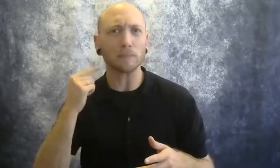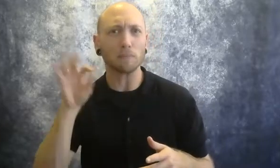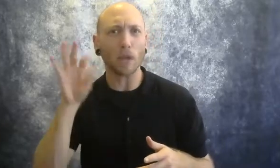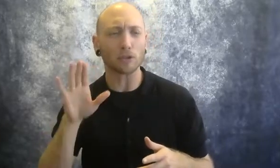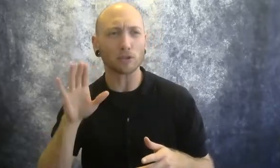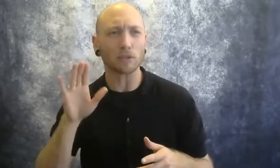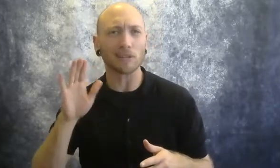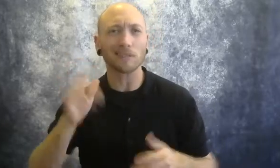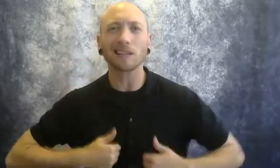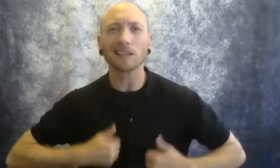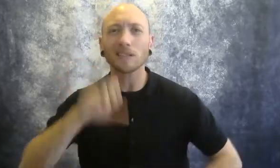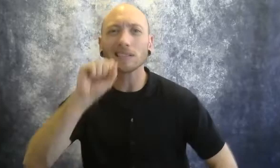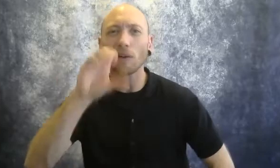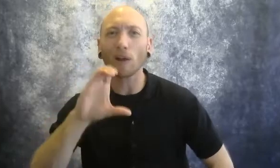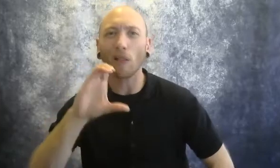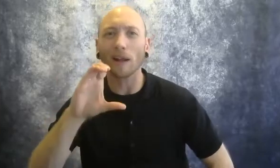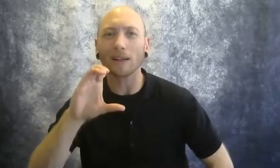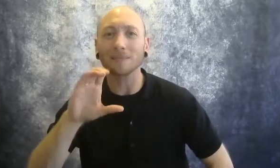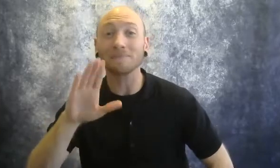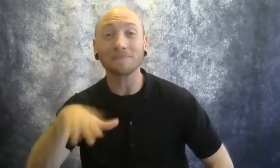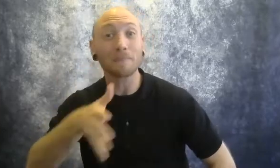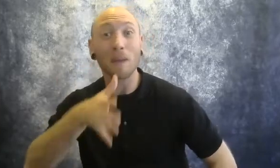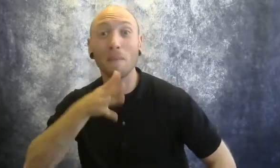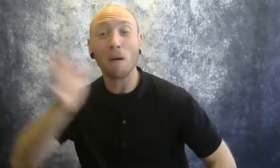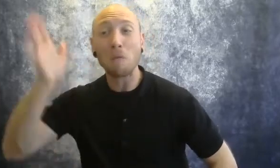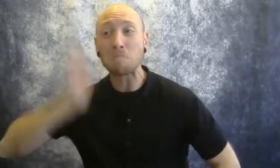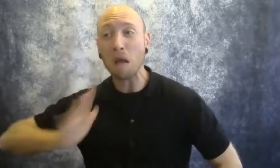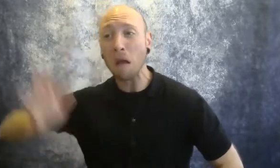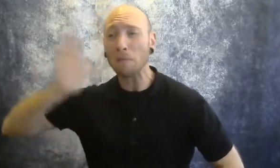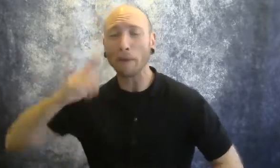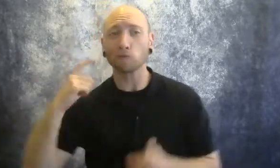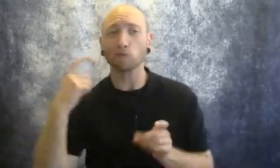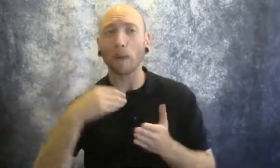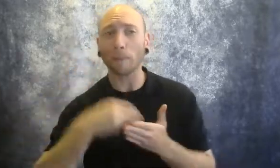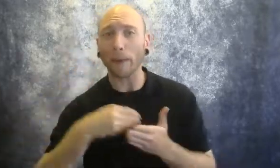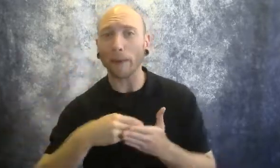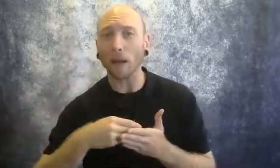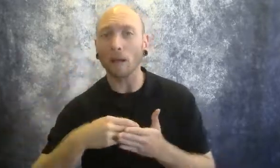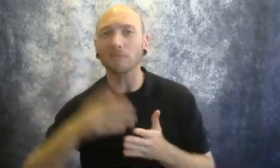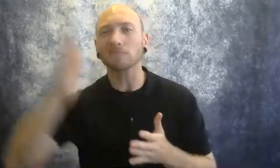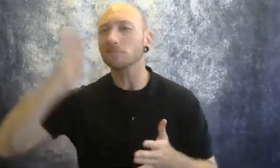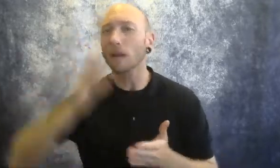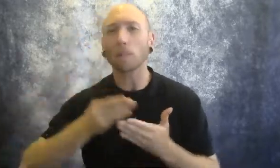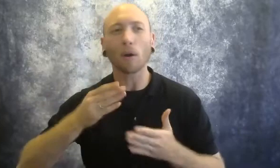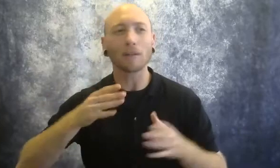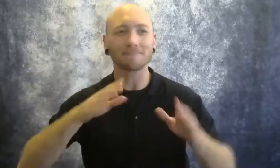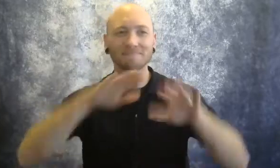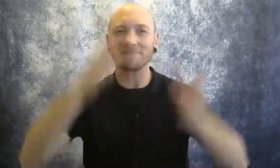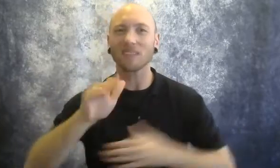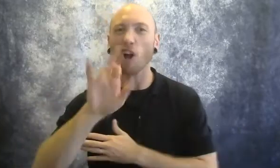South Carolina, in Clinton. My mother used to give them money, and she bought an